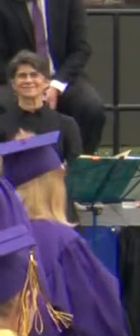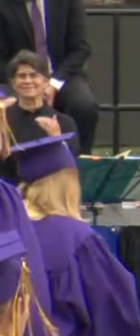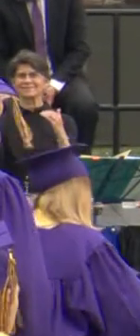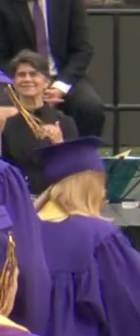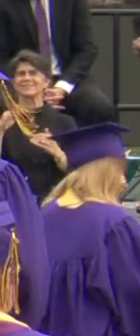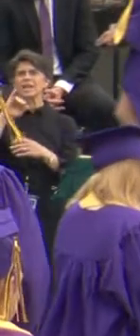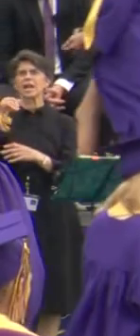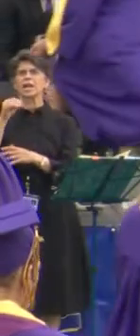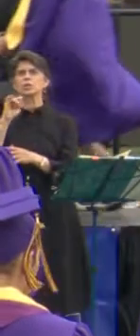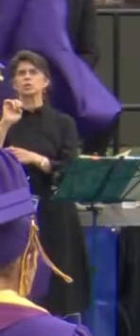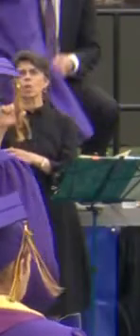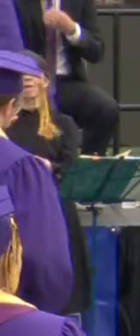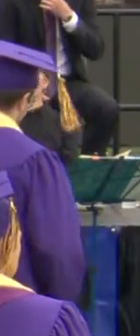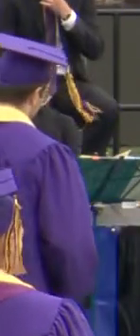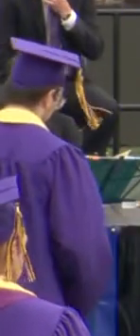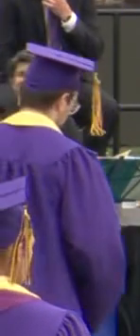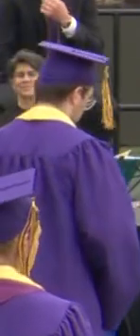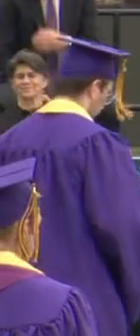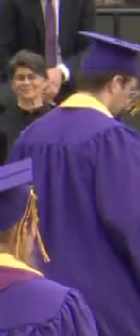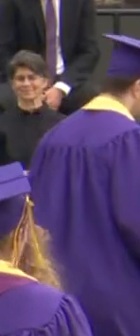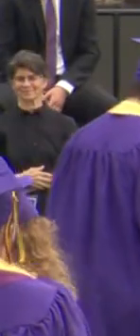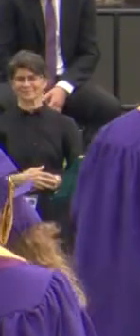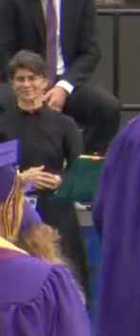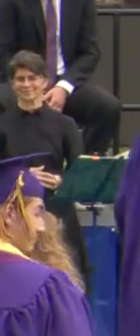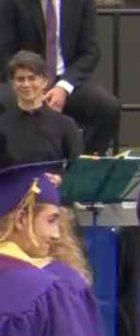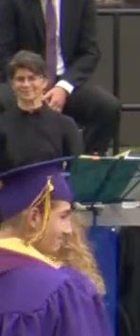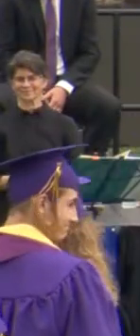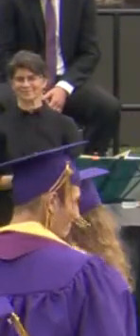Joel Fenley.